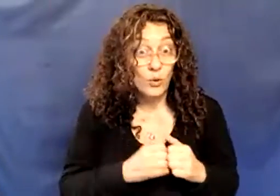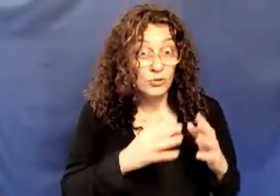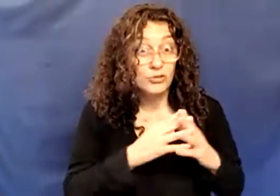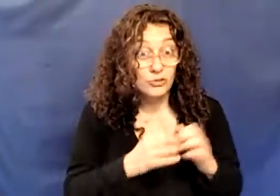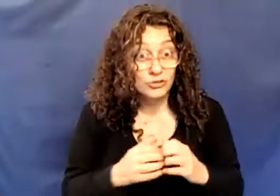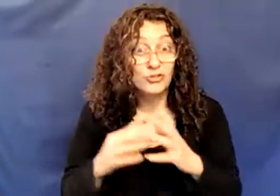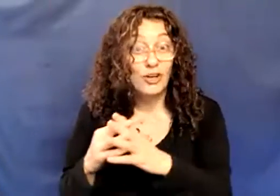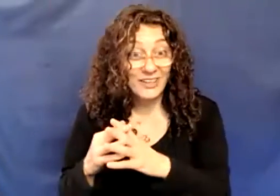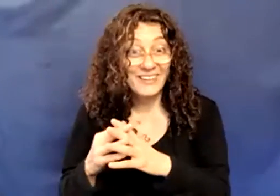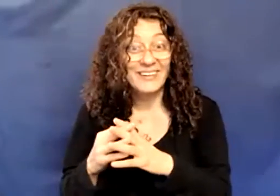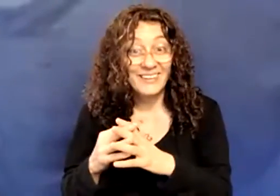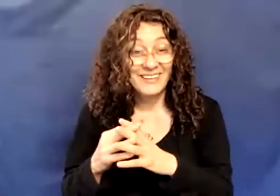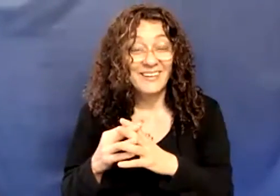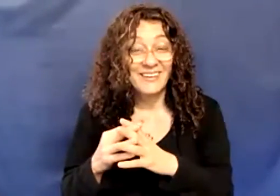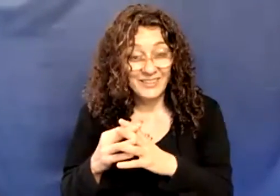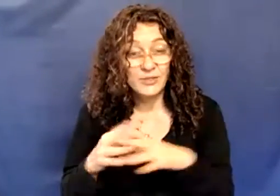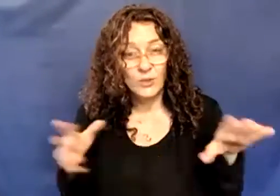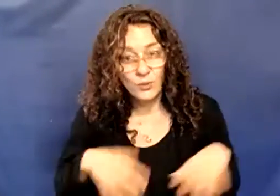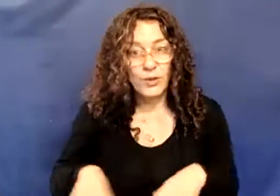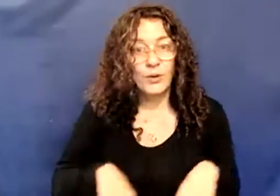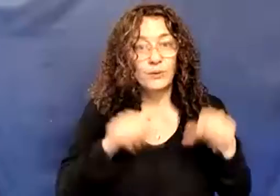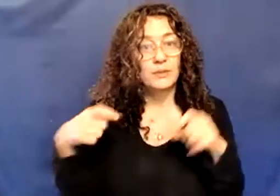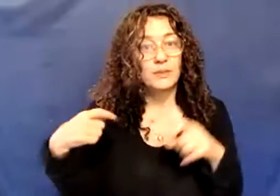the Hispanic Women's Workshop, and